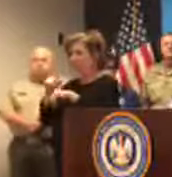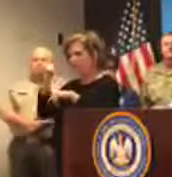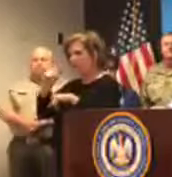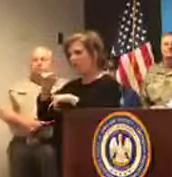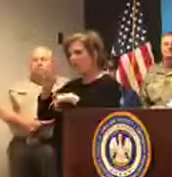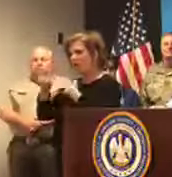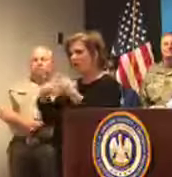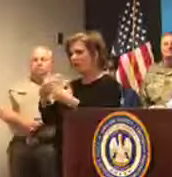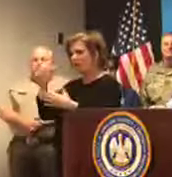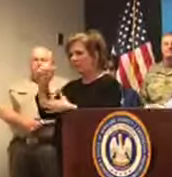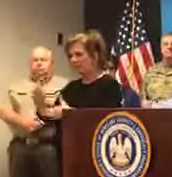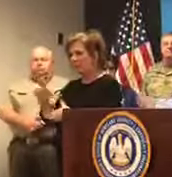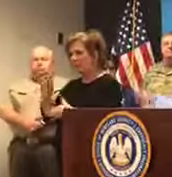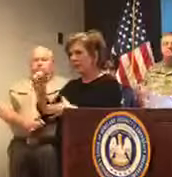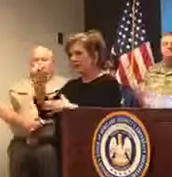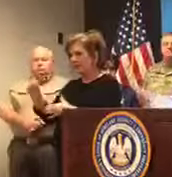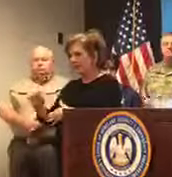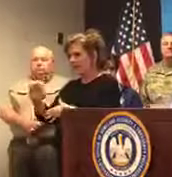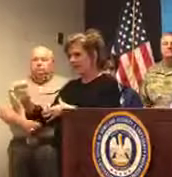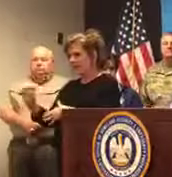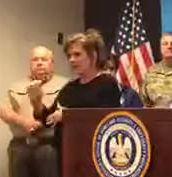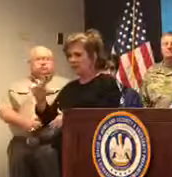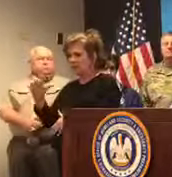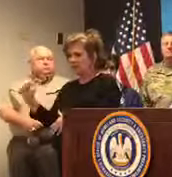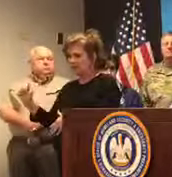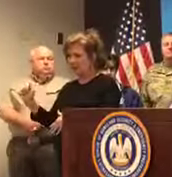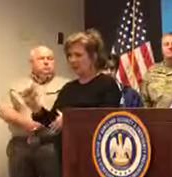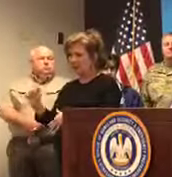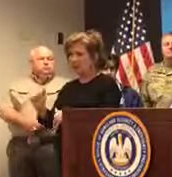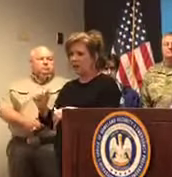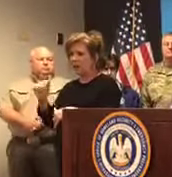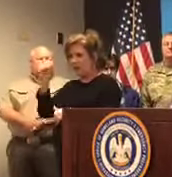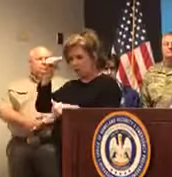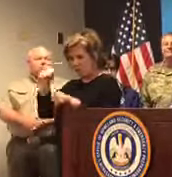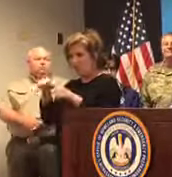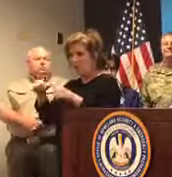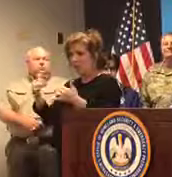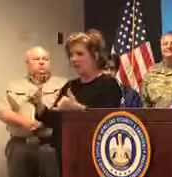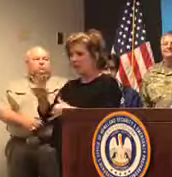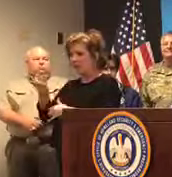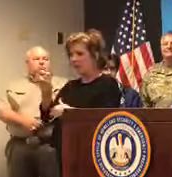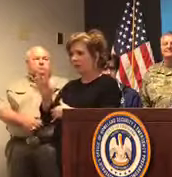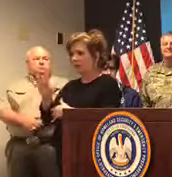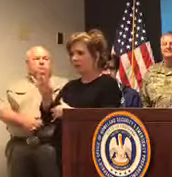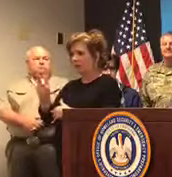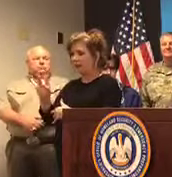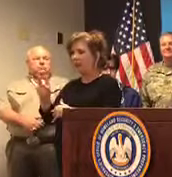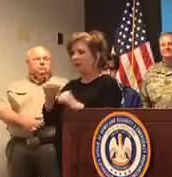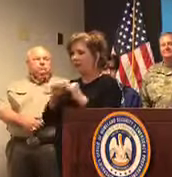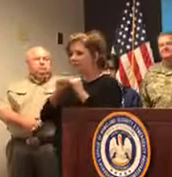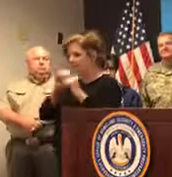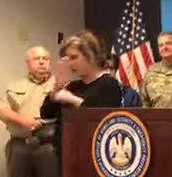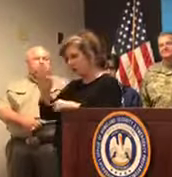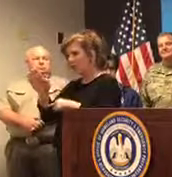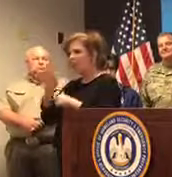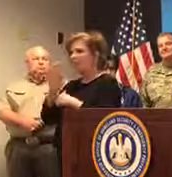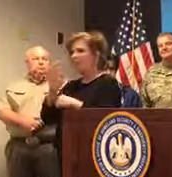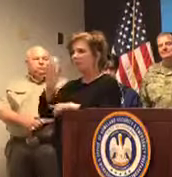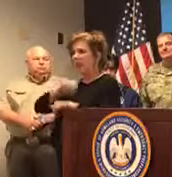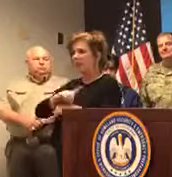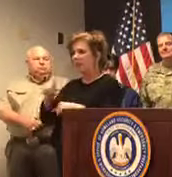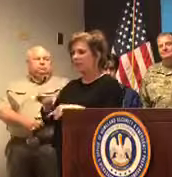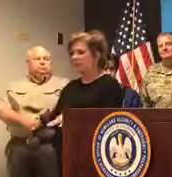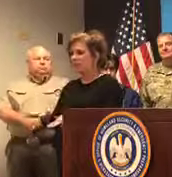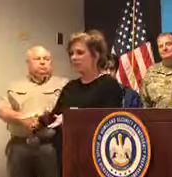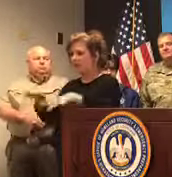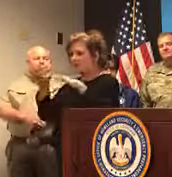Louisiana. I would remind everyone this is the 258th consecutive day of the flood fight on the Mississippi River.